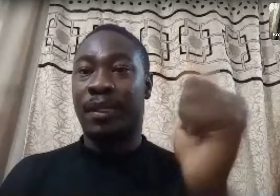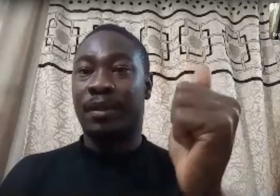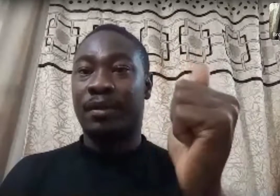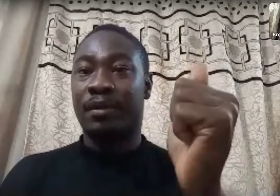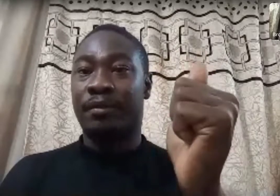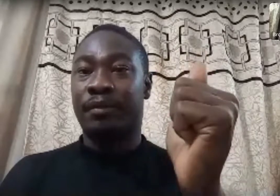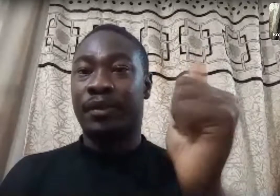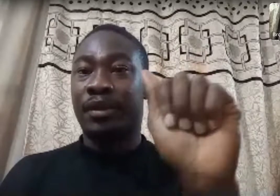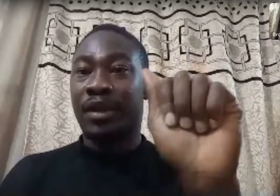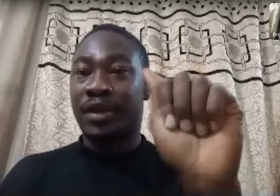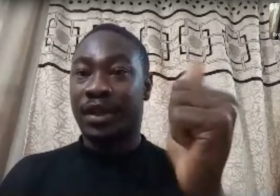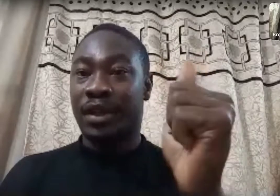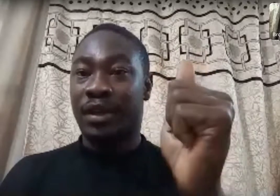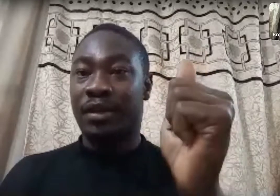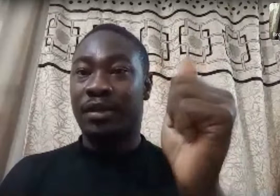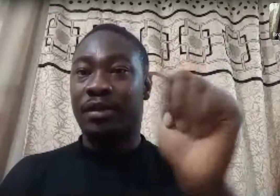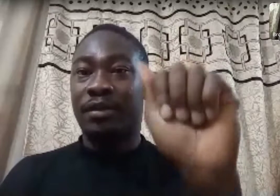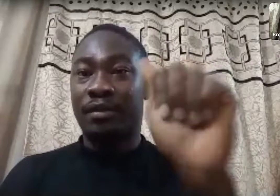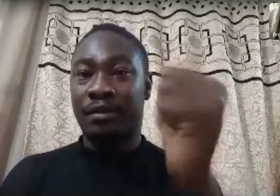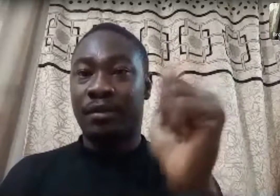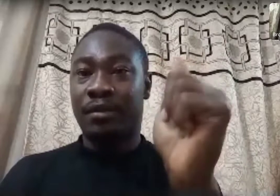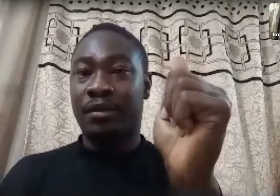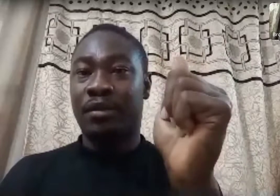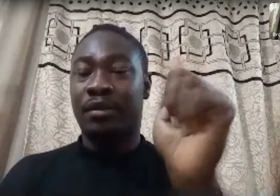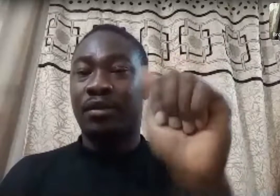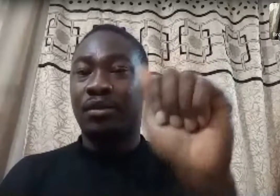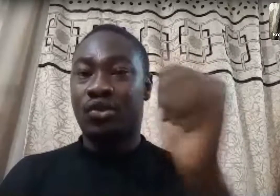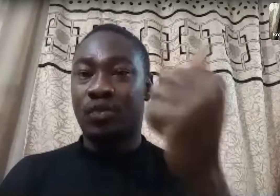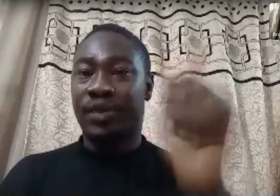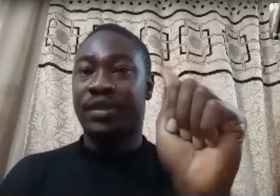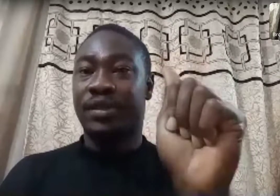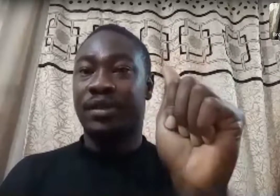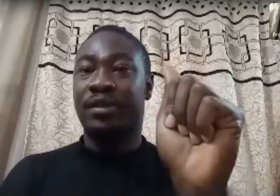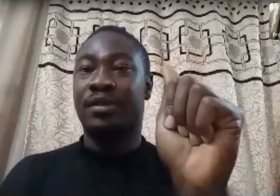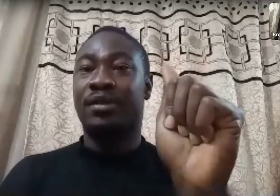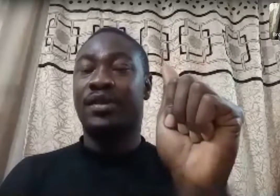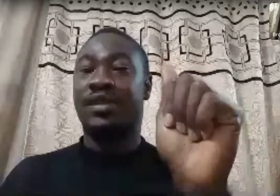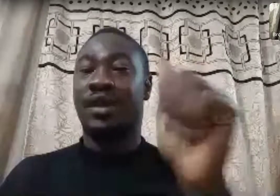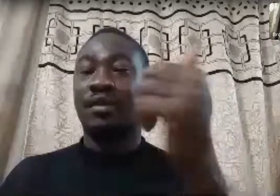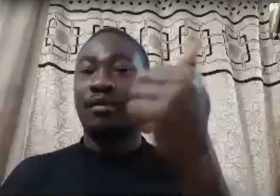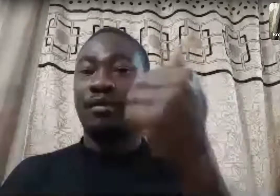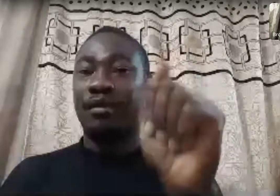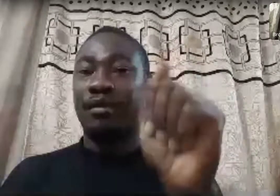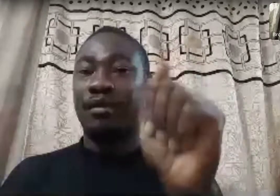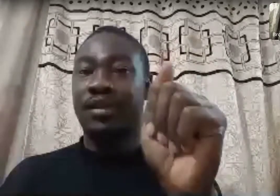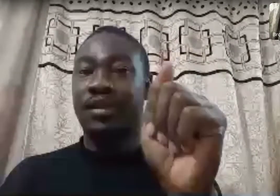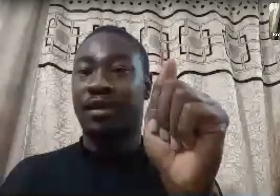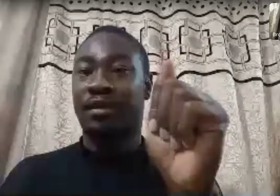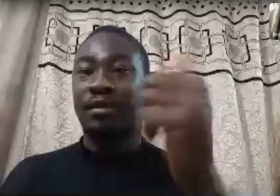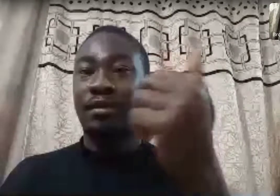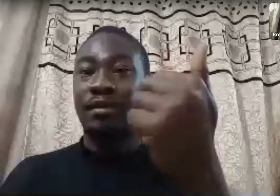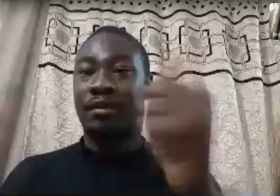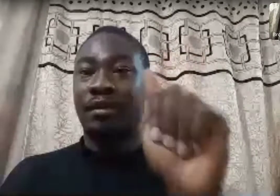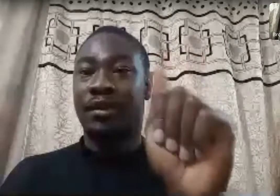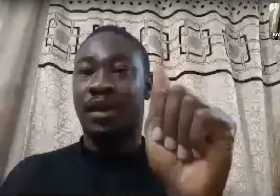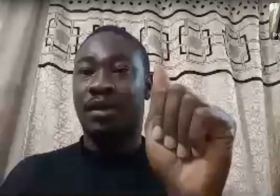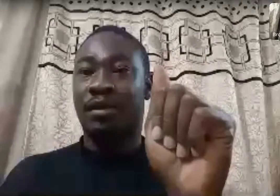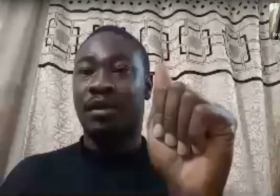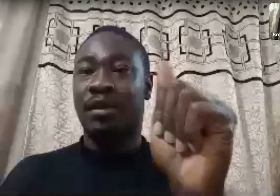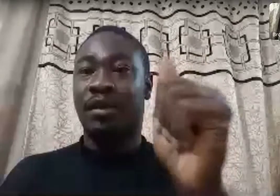Letter A, you twist. It's 10, 10, 10. Let the hand